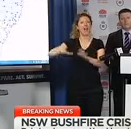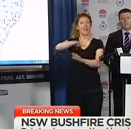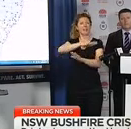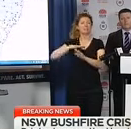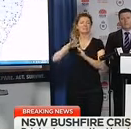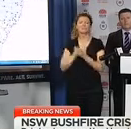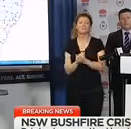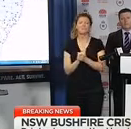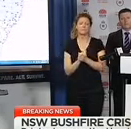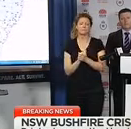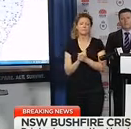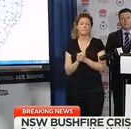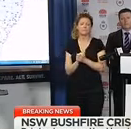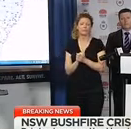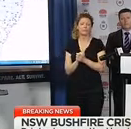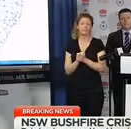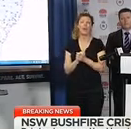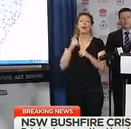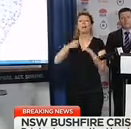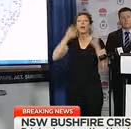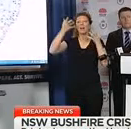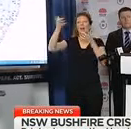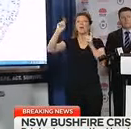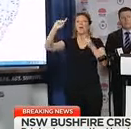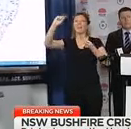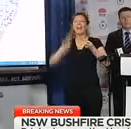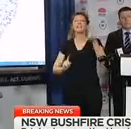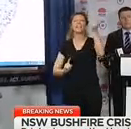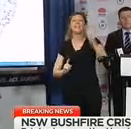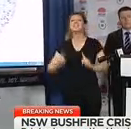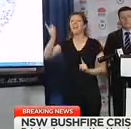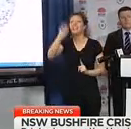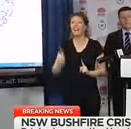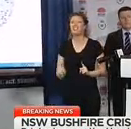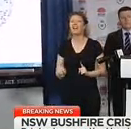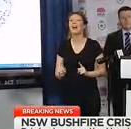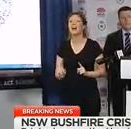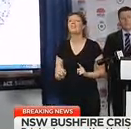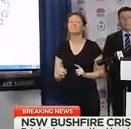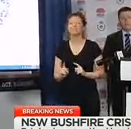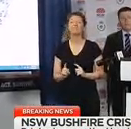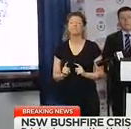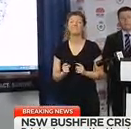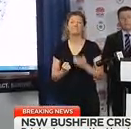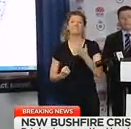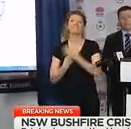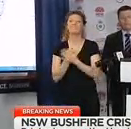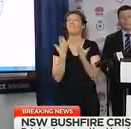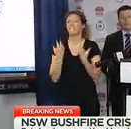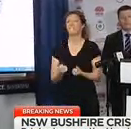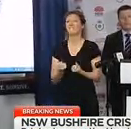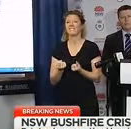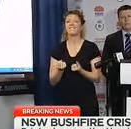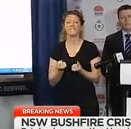What has also accompanied this thunderstorm activity overnight was some very volatile